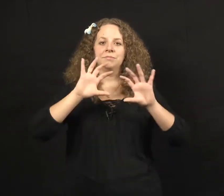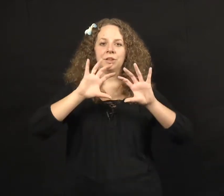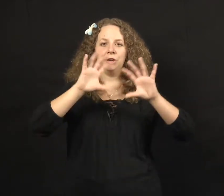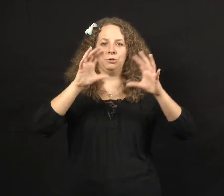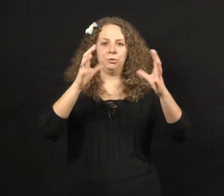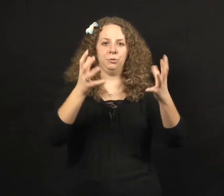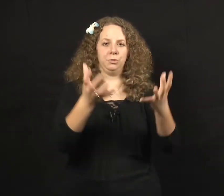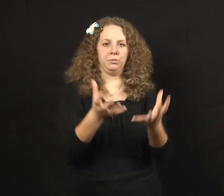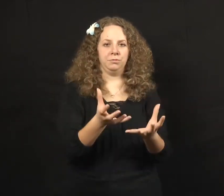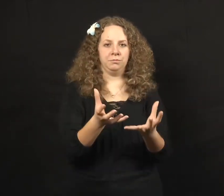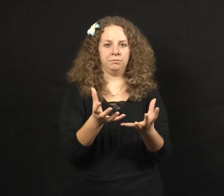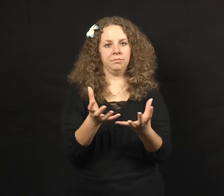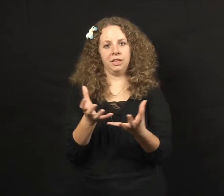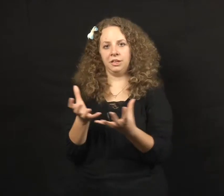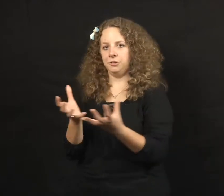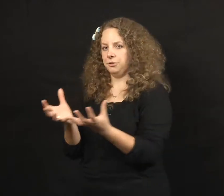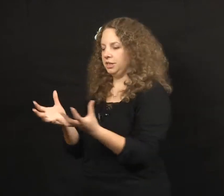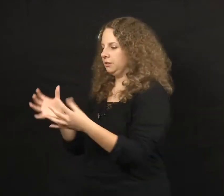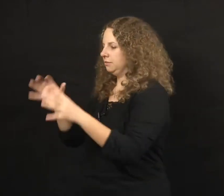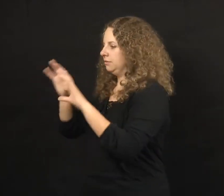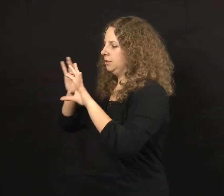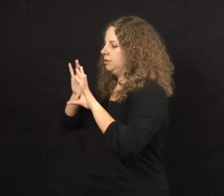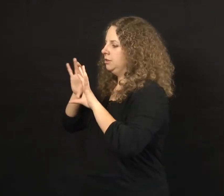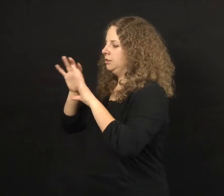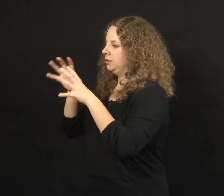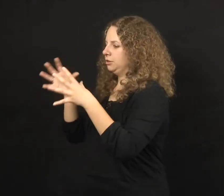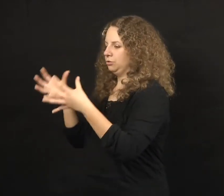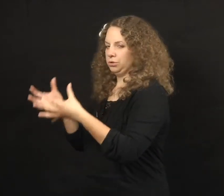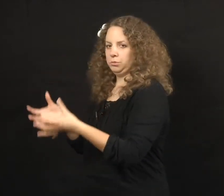A group, like a unit, a group.